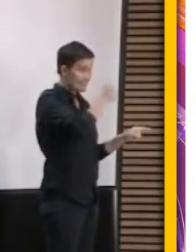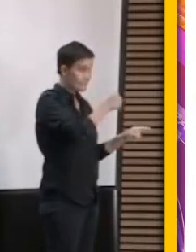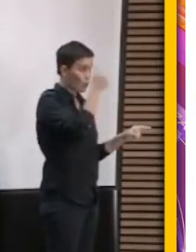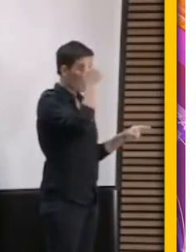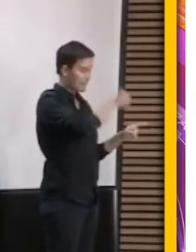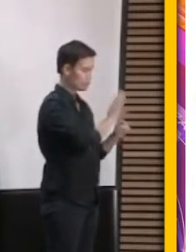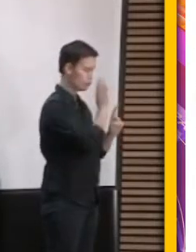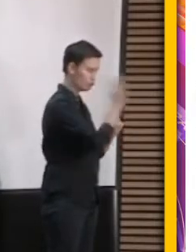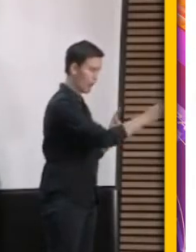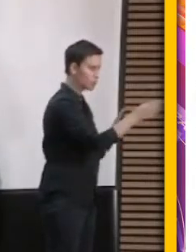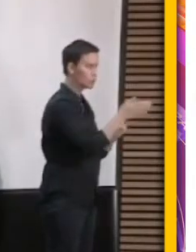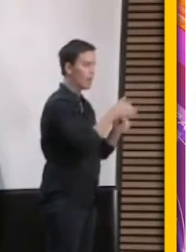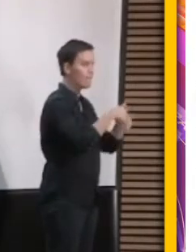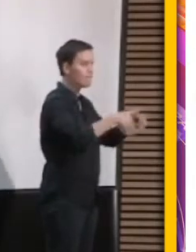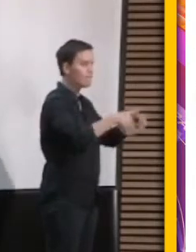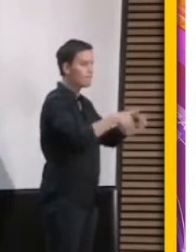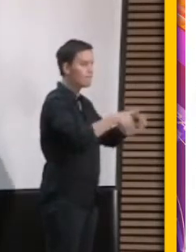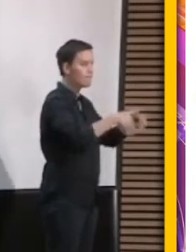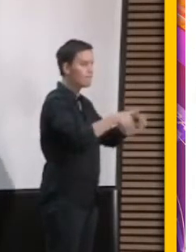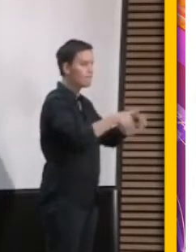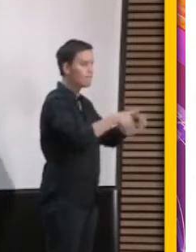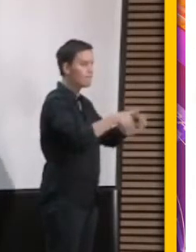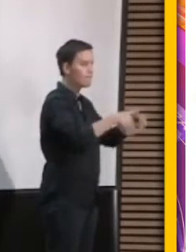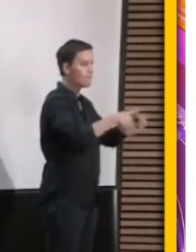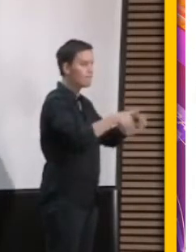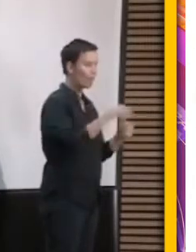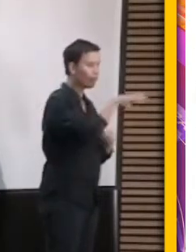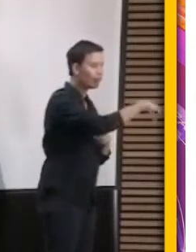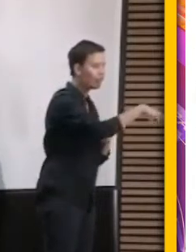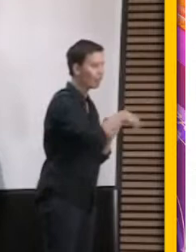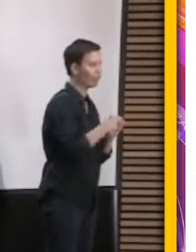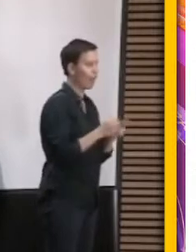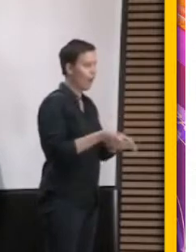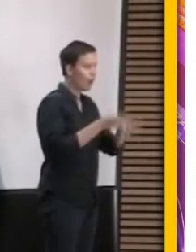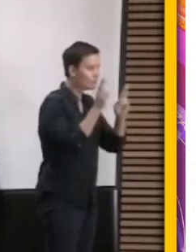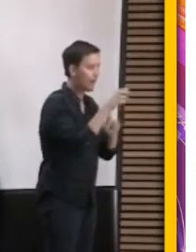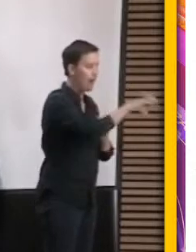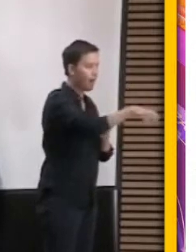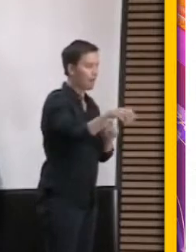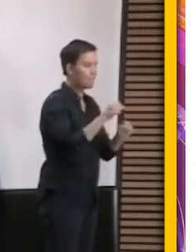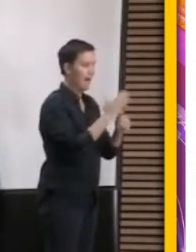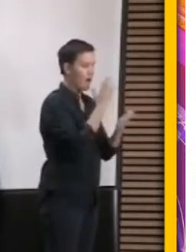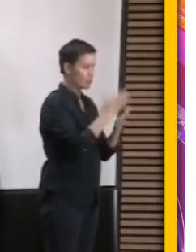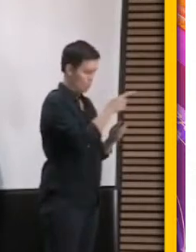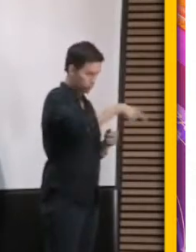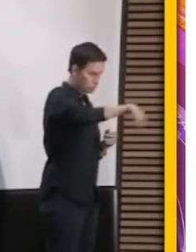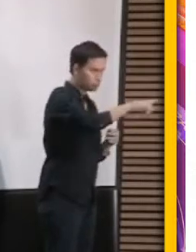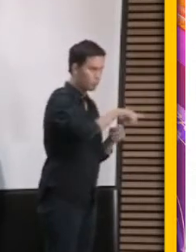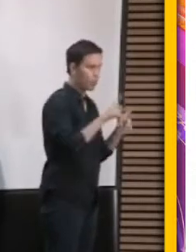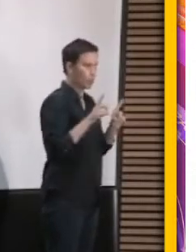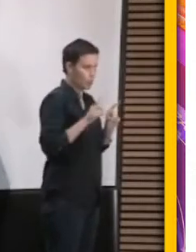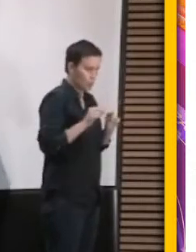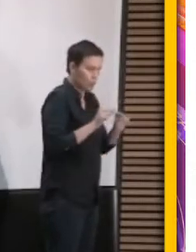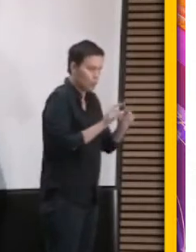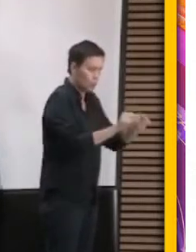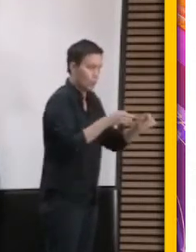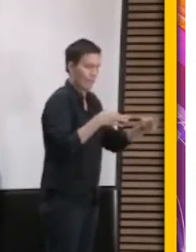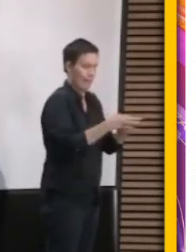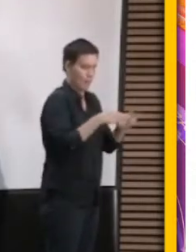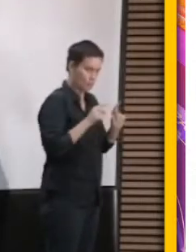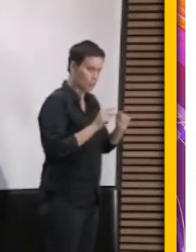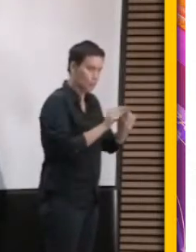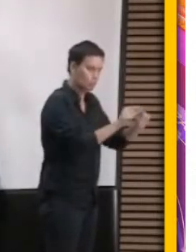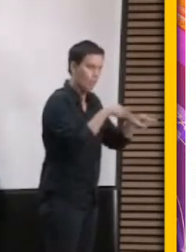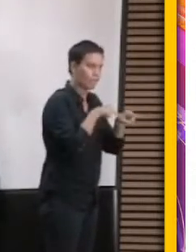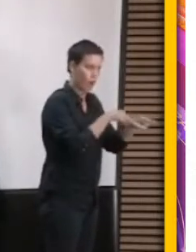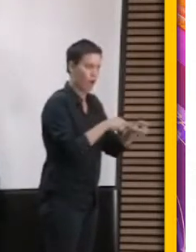range of facilities where we need to make sure we're doing everything we can to get that comprehensive system in place. What prompted you to bring in